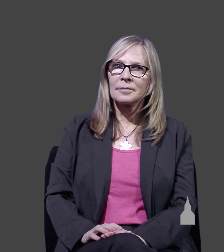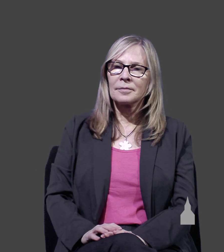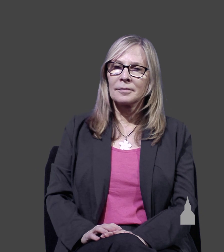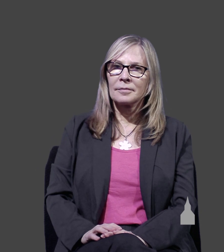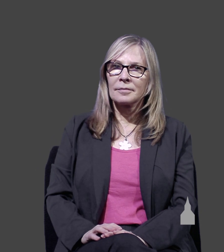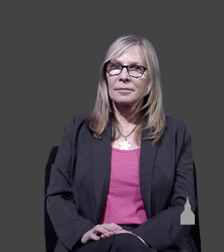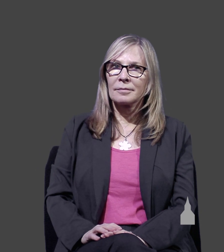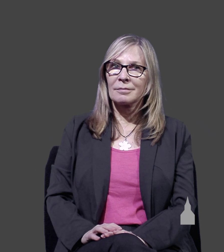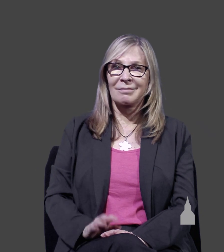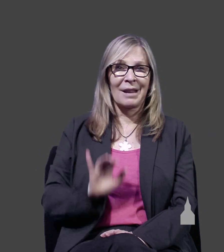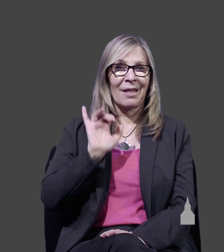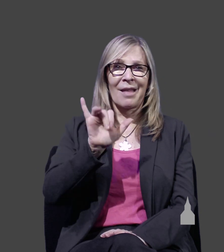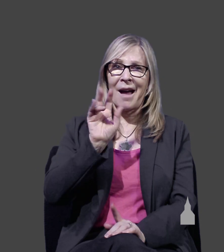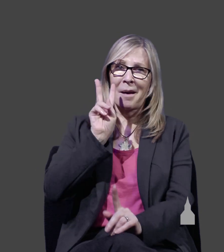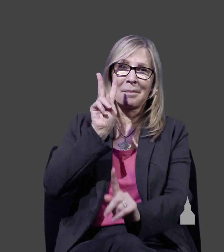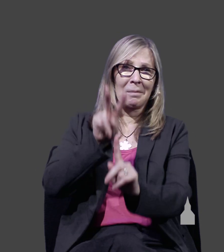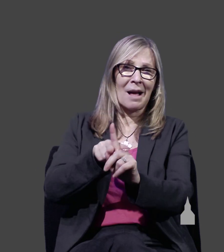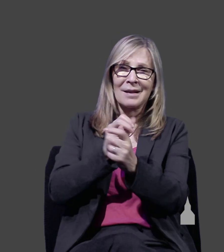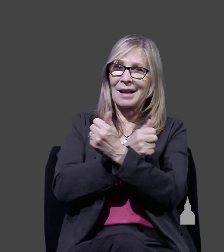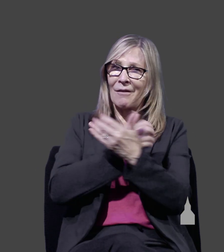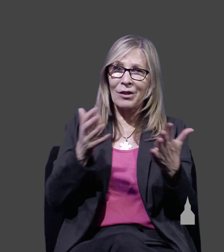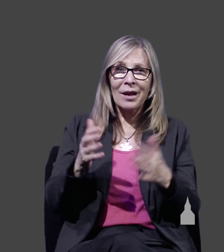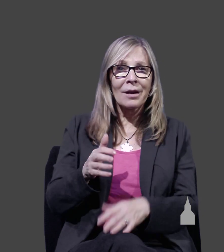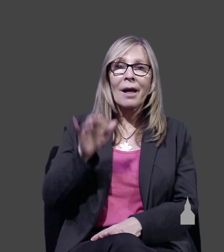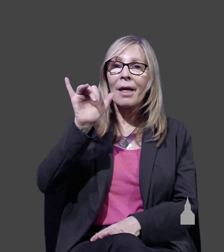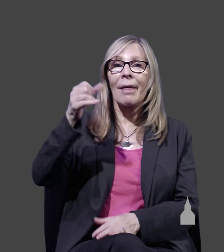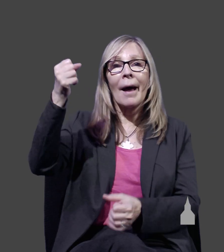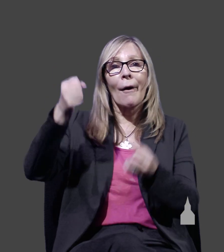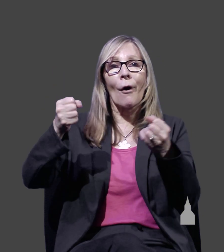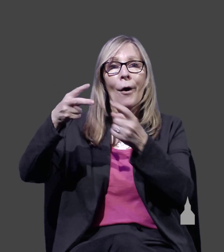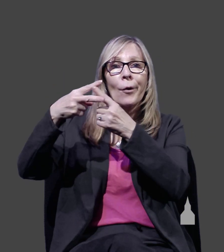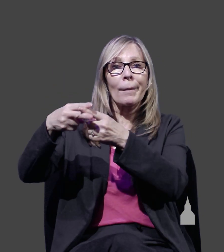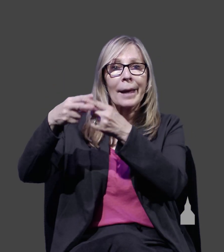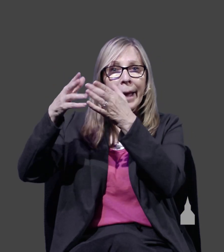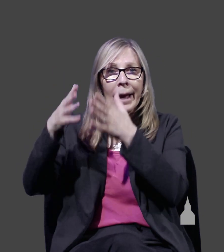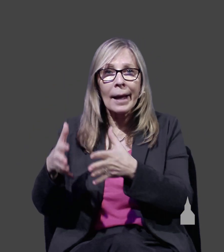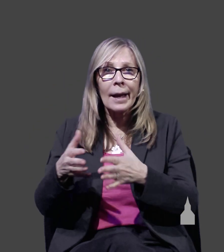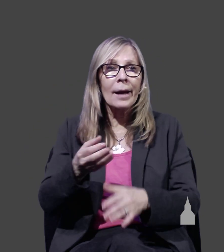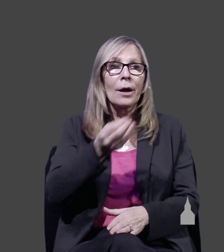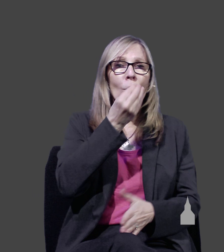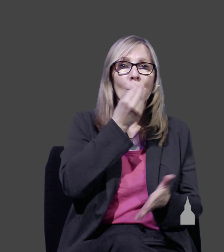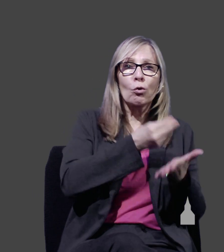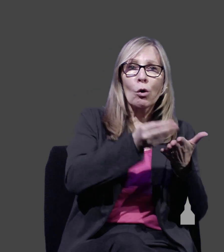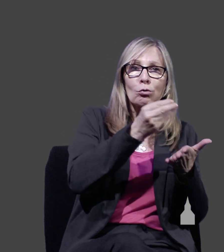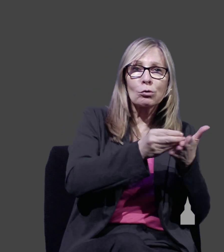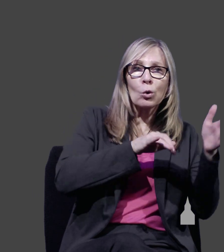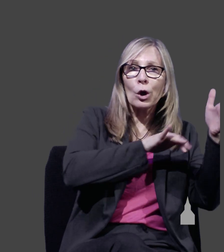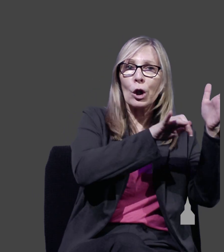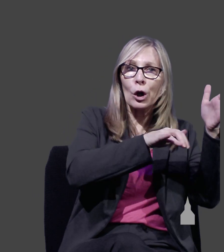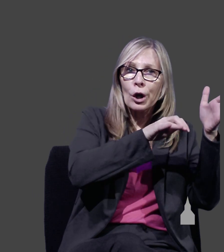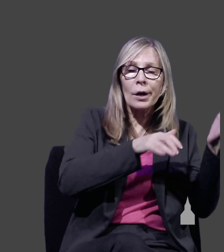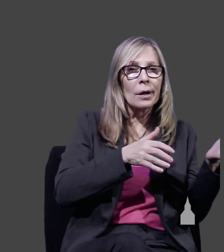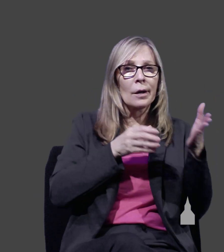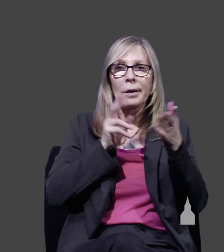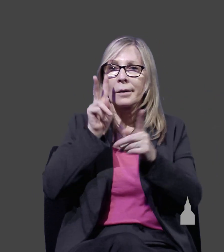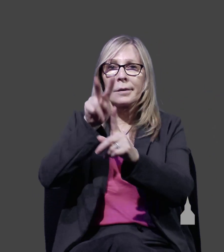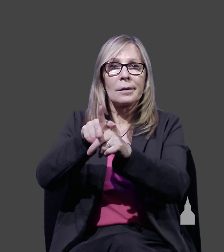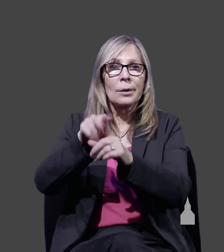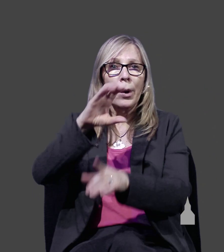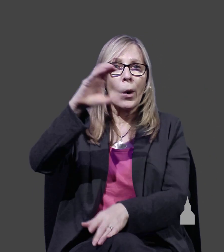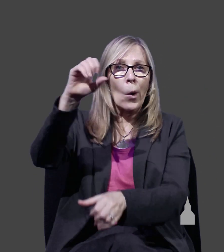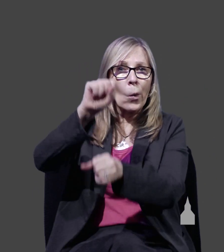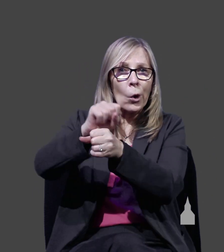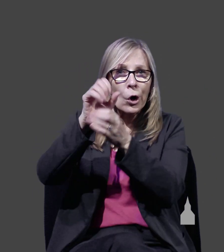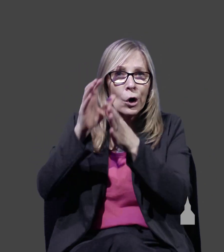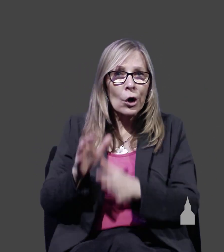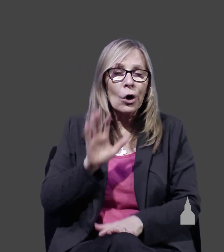This applies to everything. It applies to the auto mechanic that you're talking with. It applies to the grocery store clerk. It applies to the coworker.